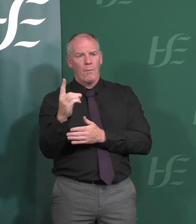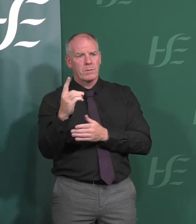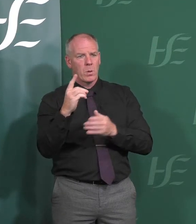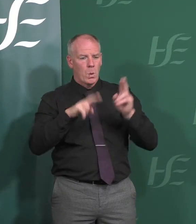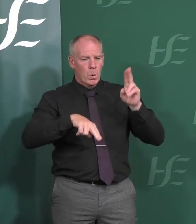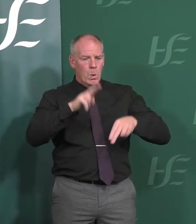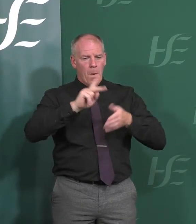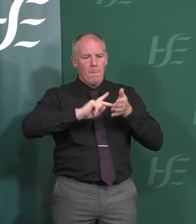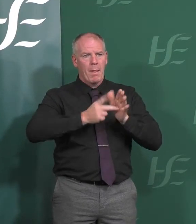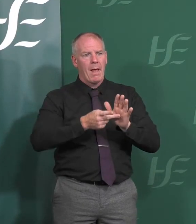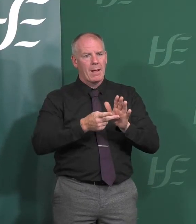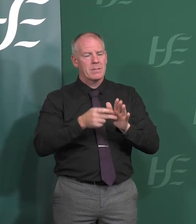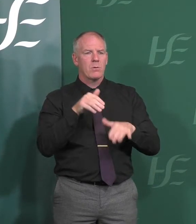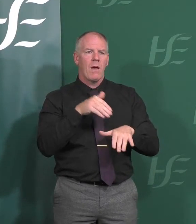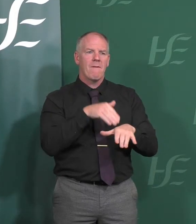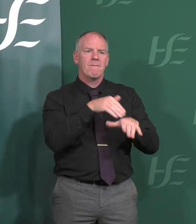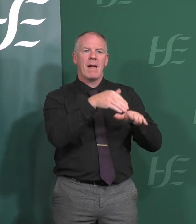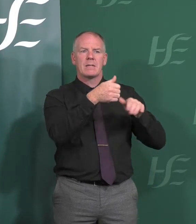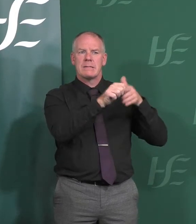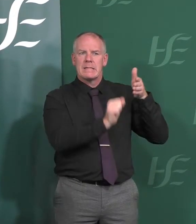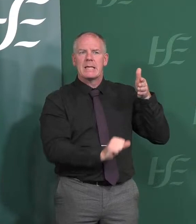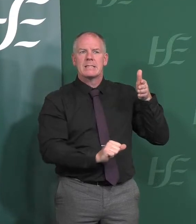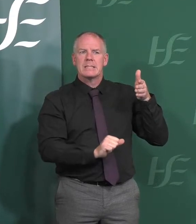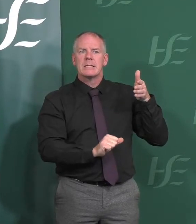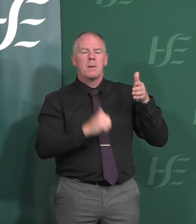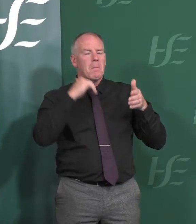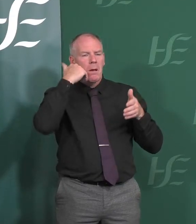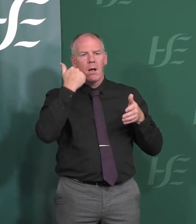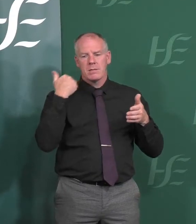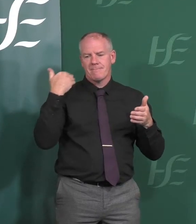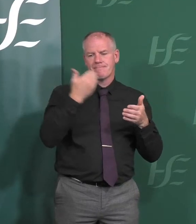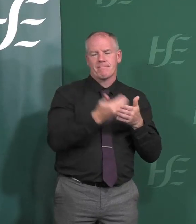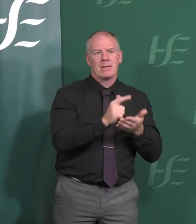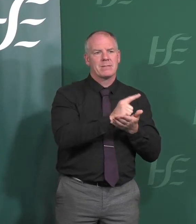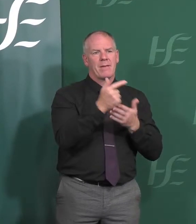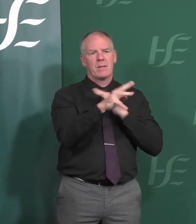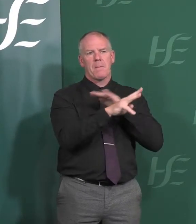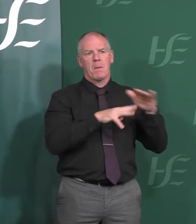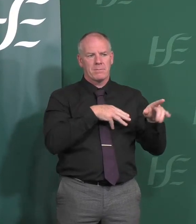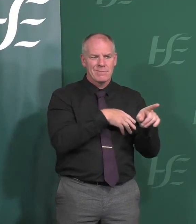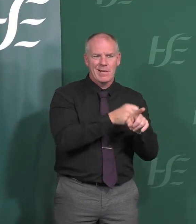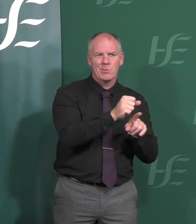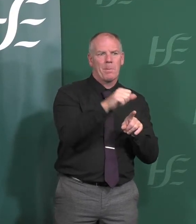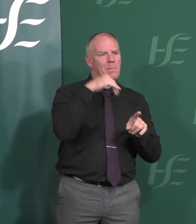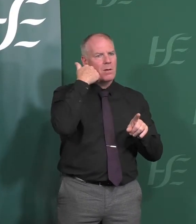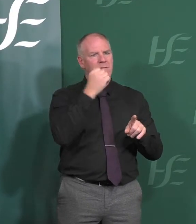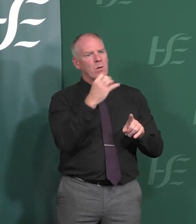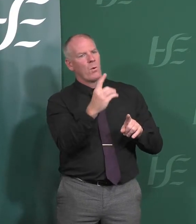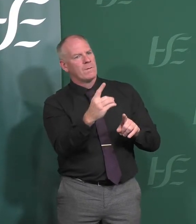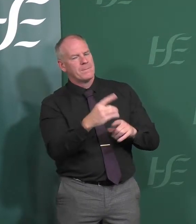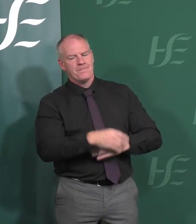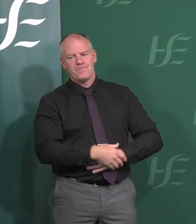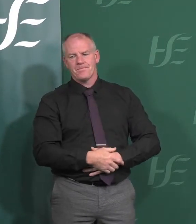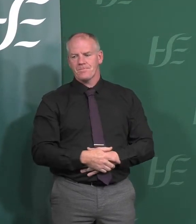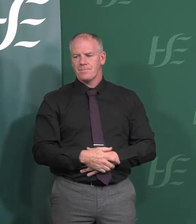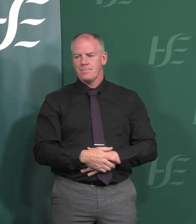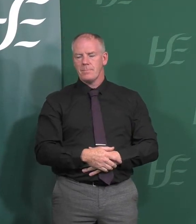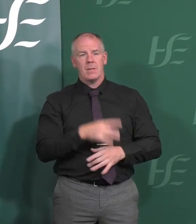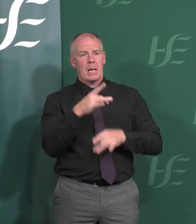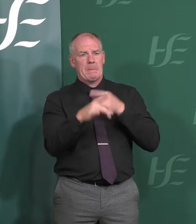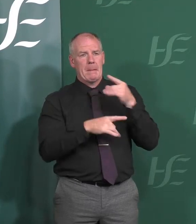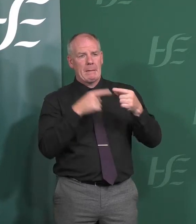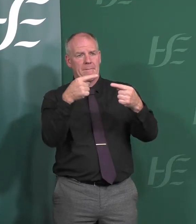to tackle the delayed impacts that we've seen over the past 17 months through COVID. We're